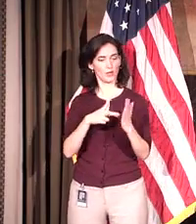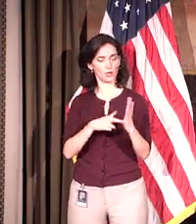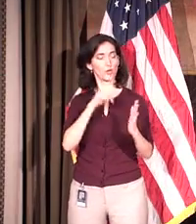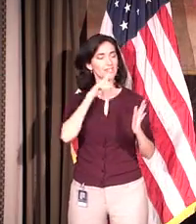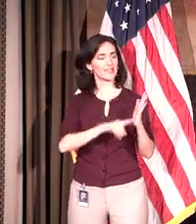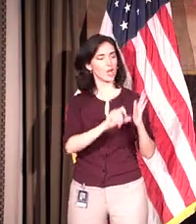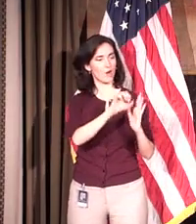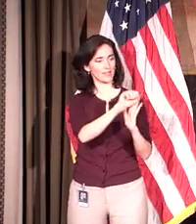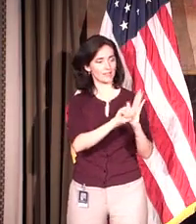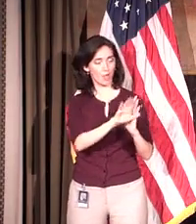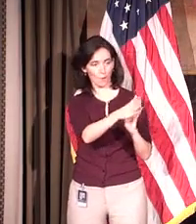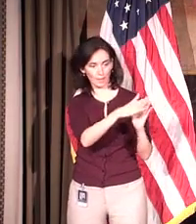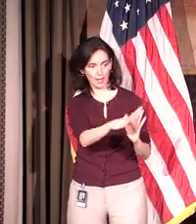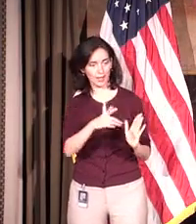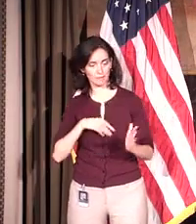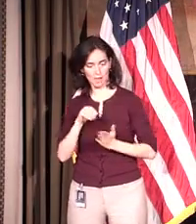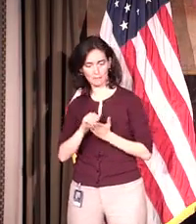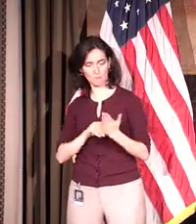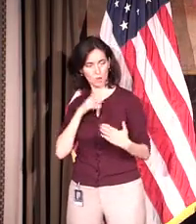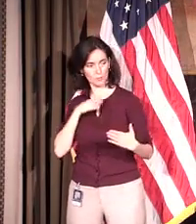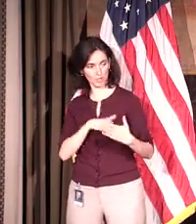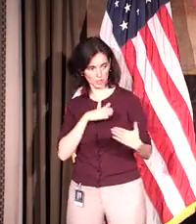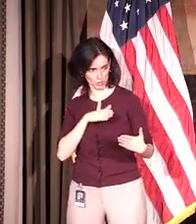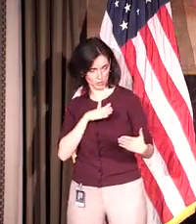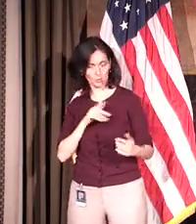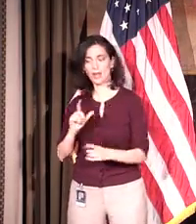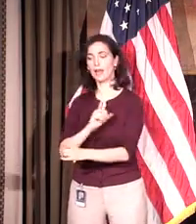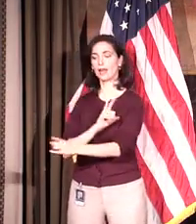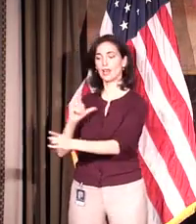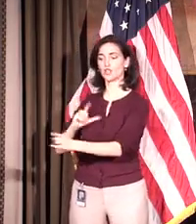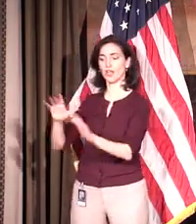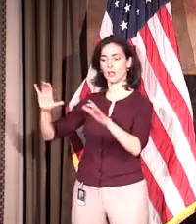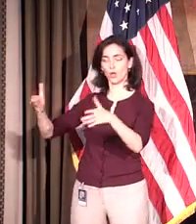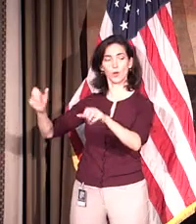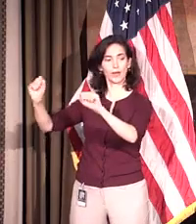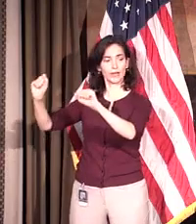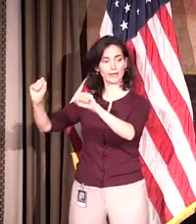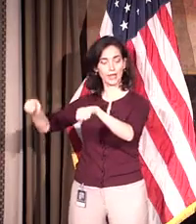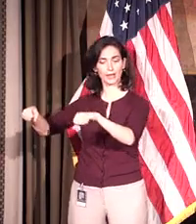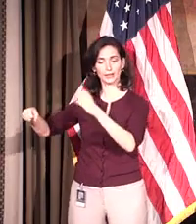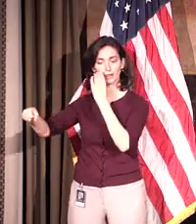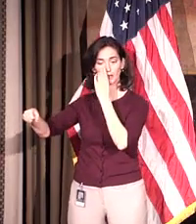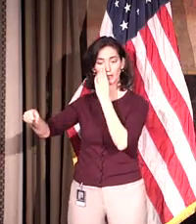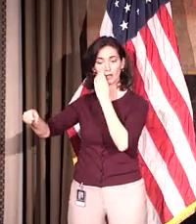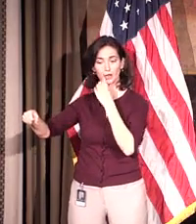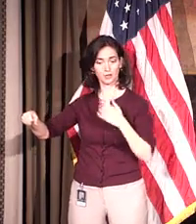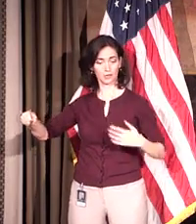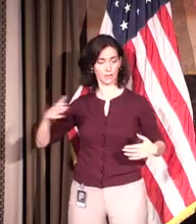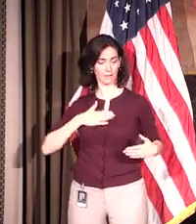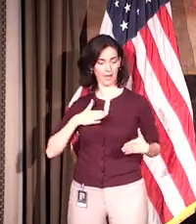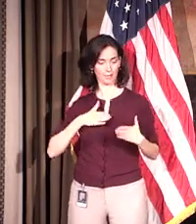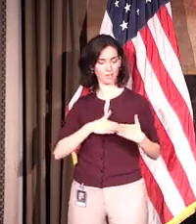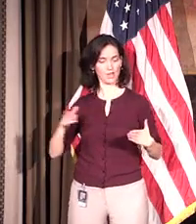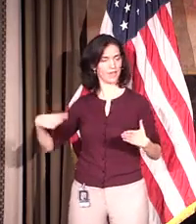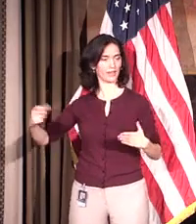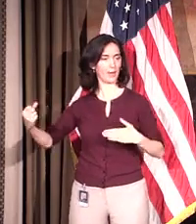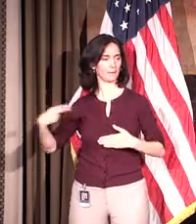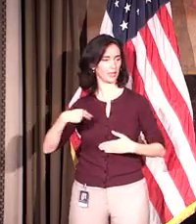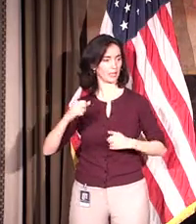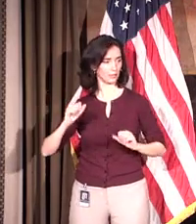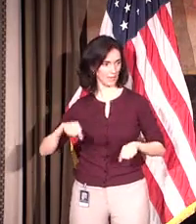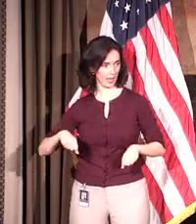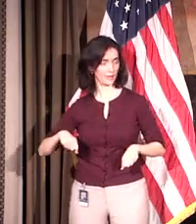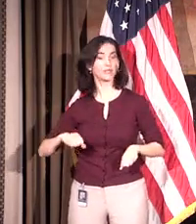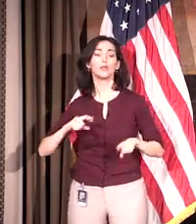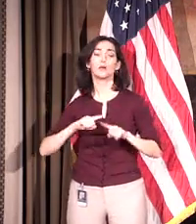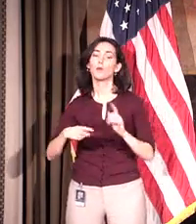Secretary of State's plan, that the legislature could basically override that objection, but it would